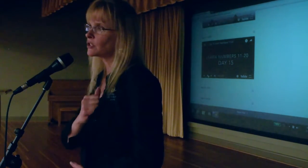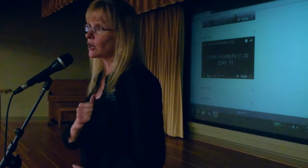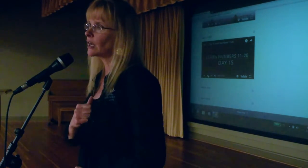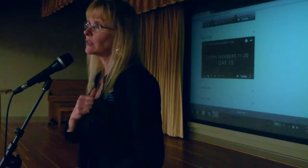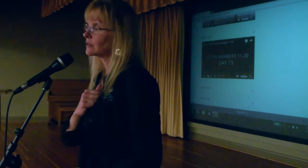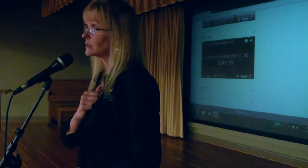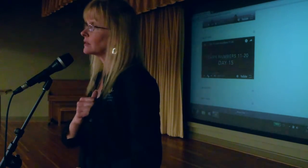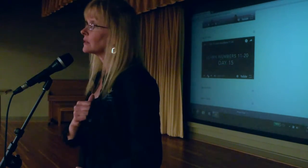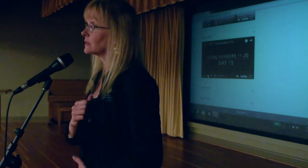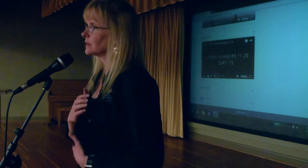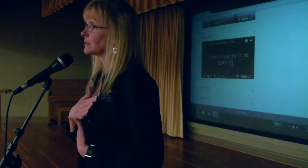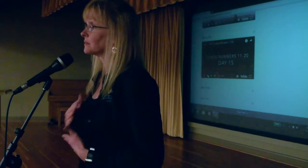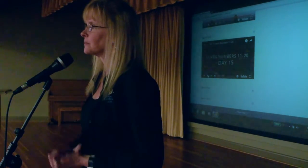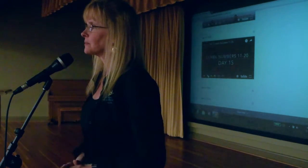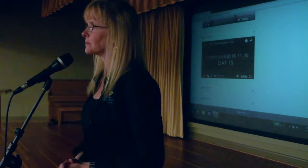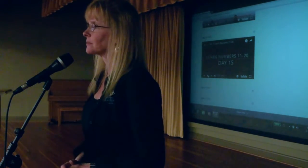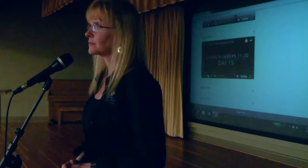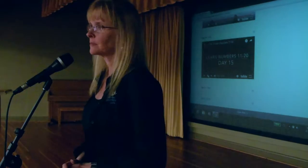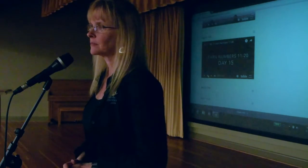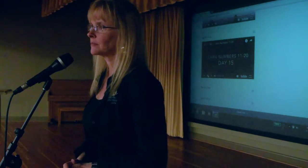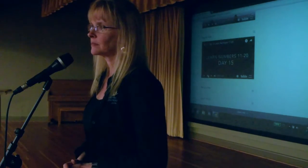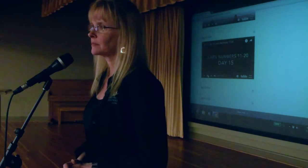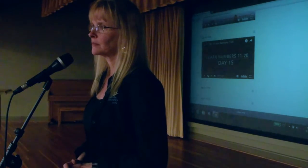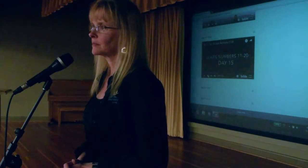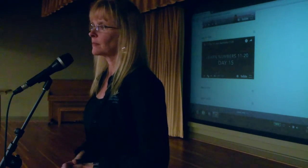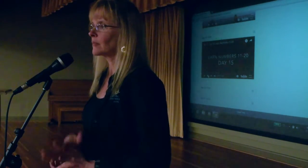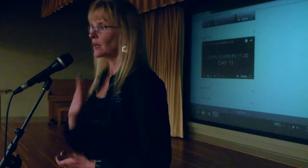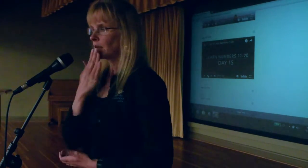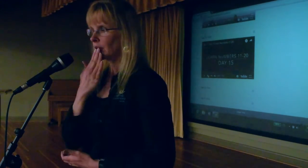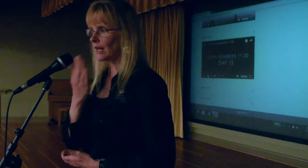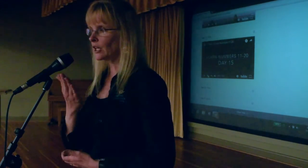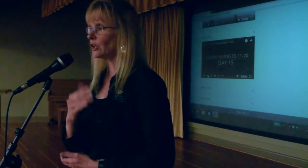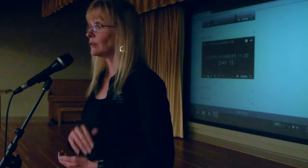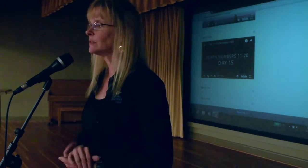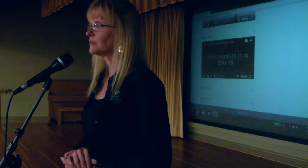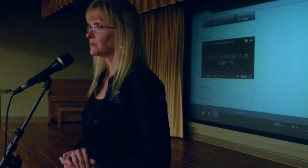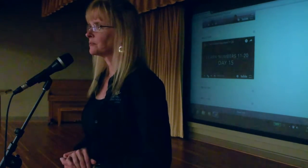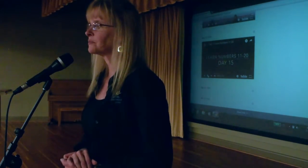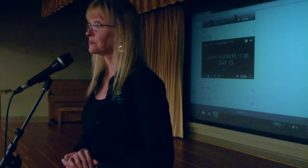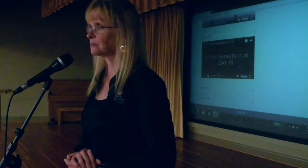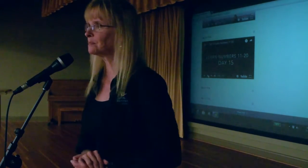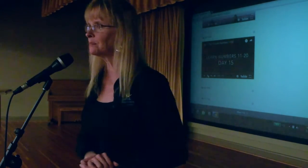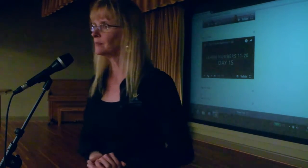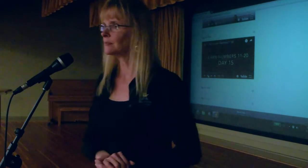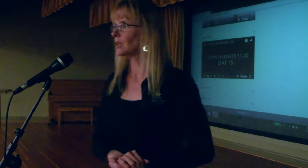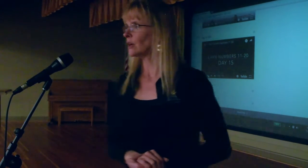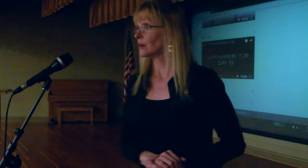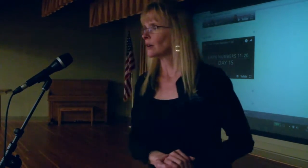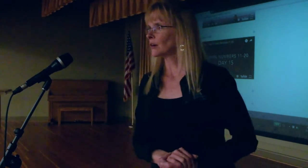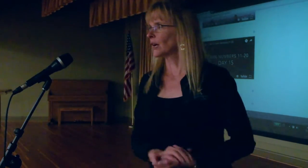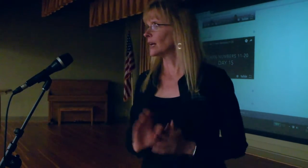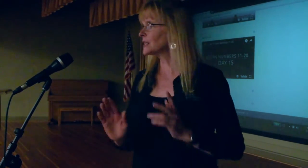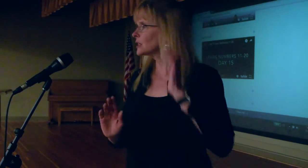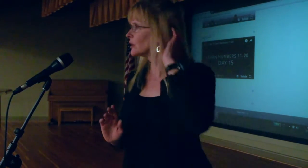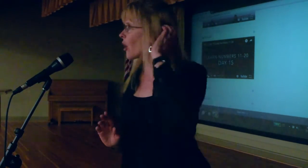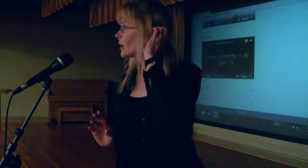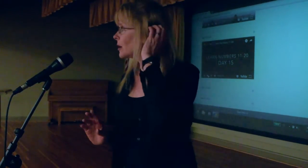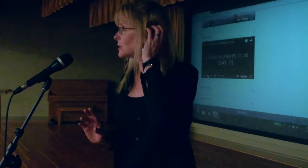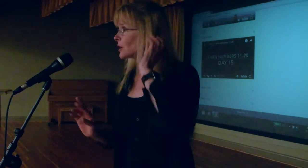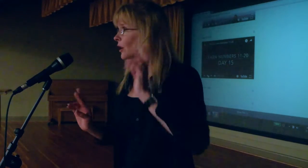Sorry. What about thank you? Thank you. Oh, we learned. Mm-hmm. Okay, let's learn our numbers. Are y'all